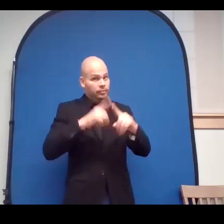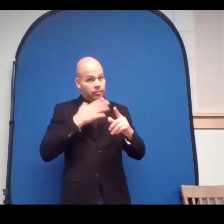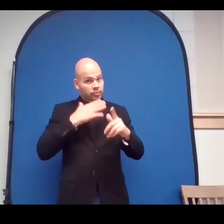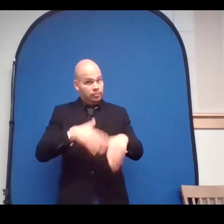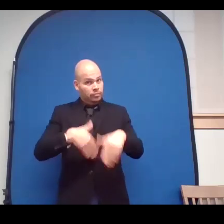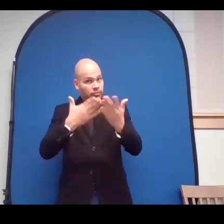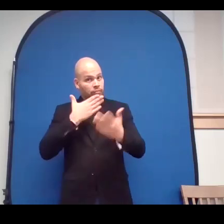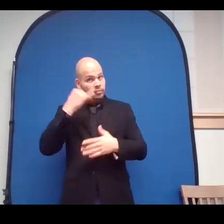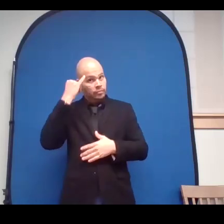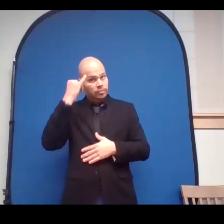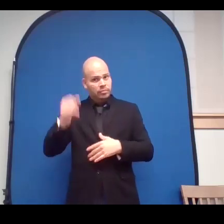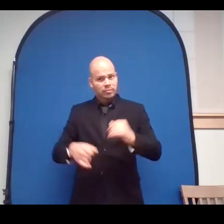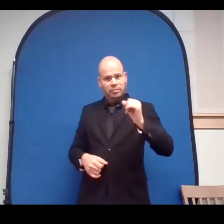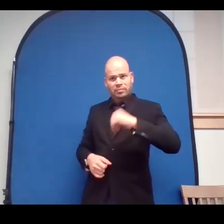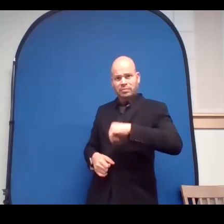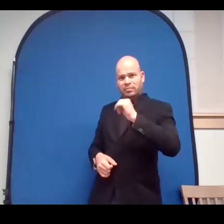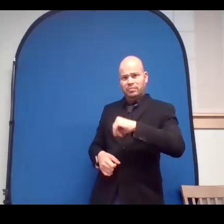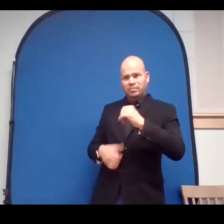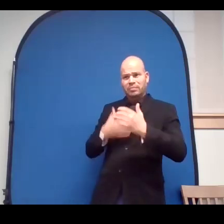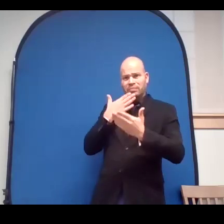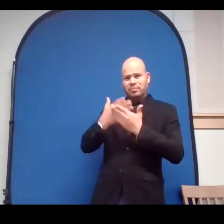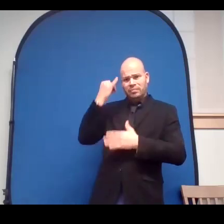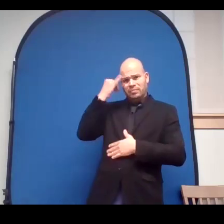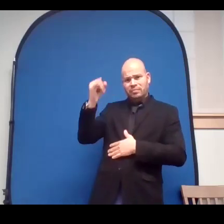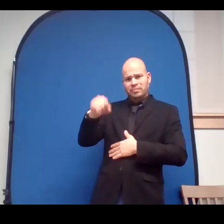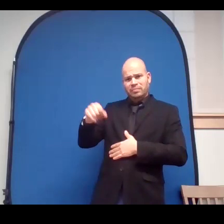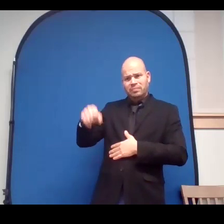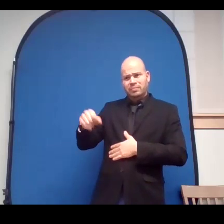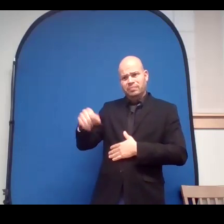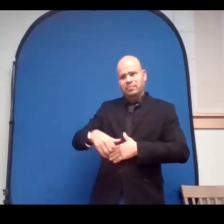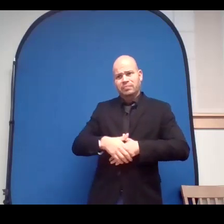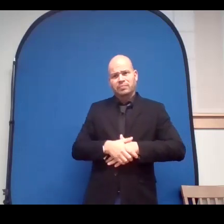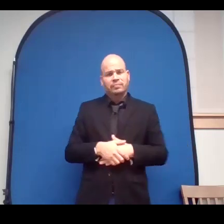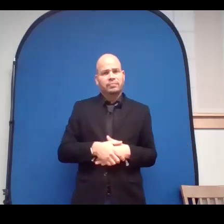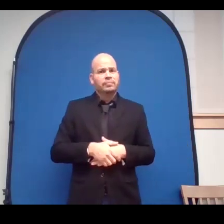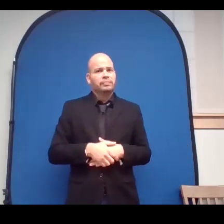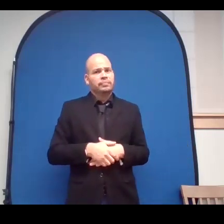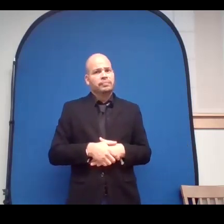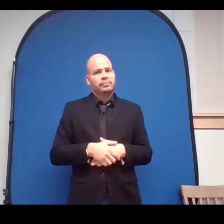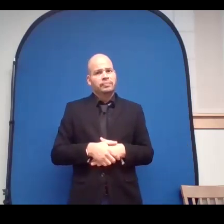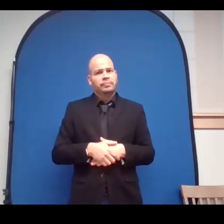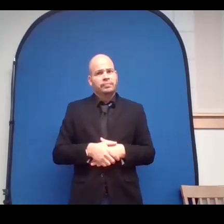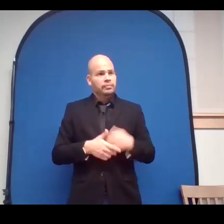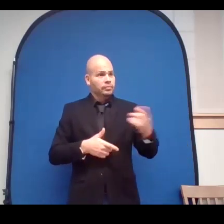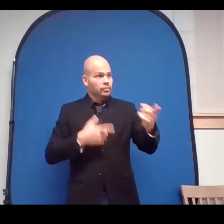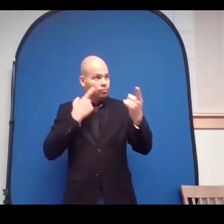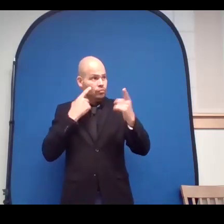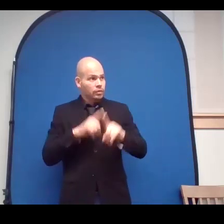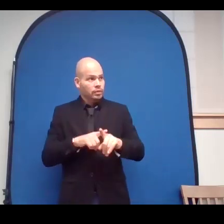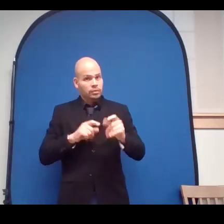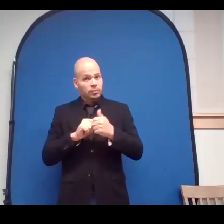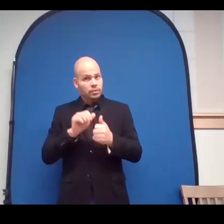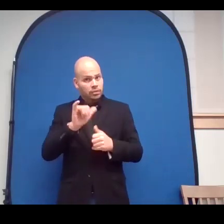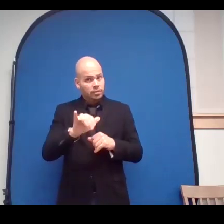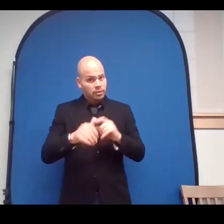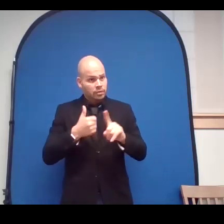I agree that it's a good recommendation. And you agree because he posed a danger to others?